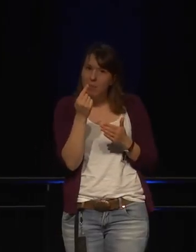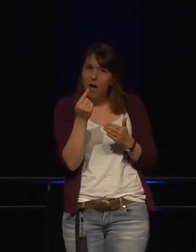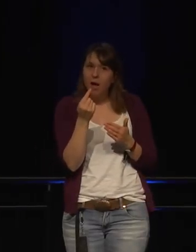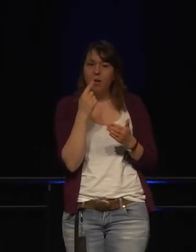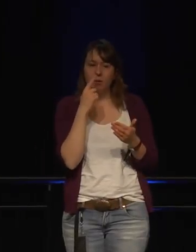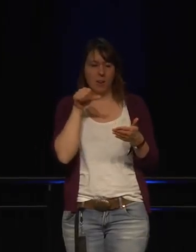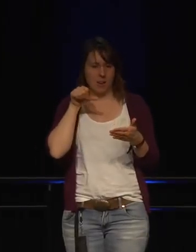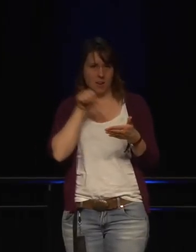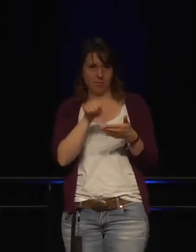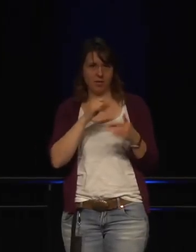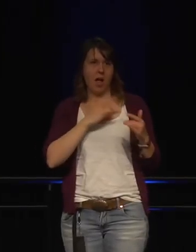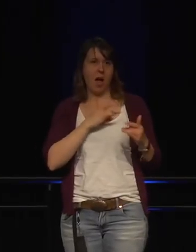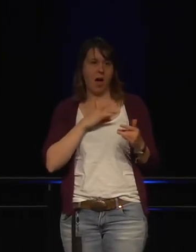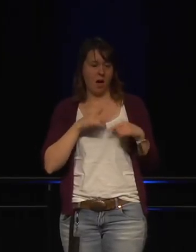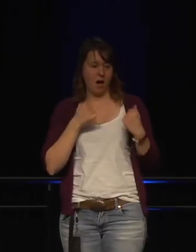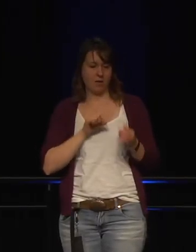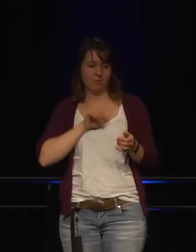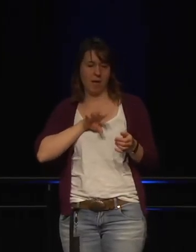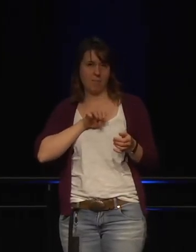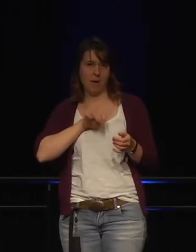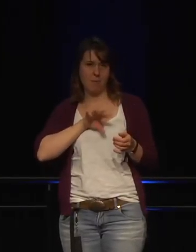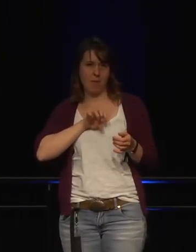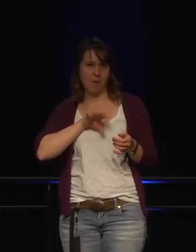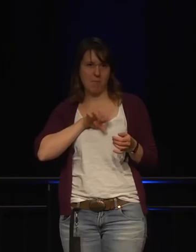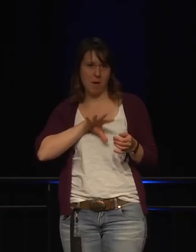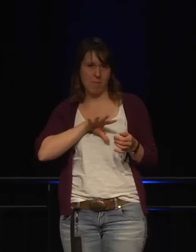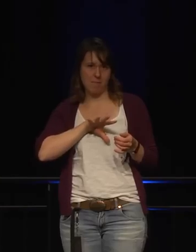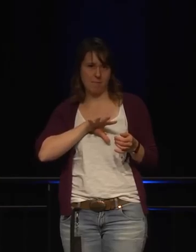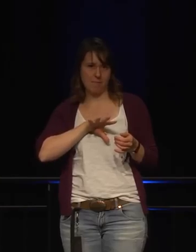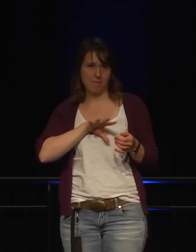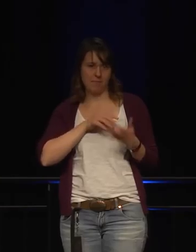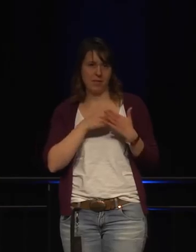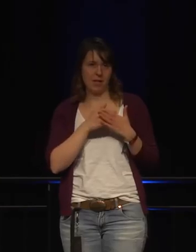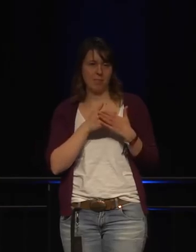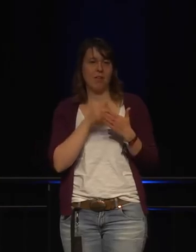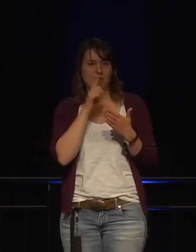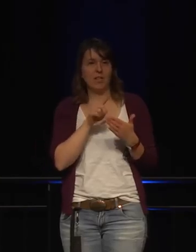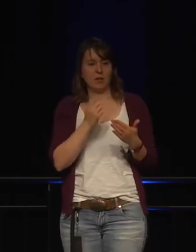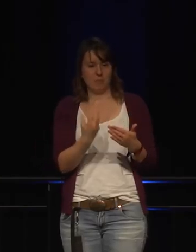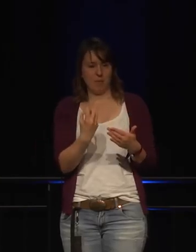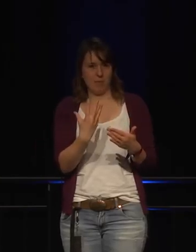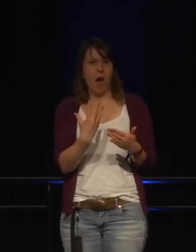or your dad. And when you play messages,